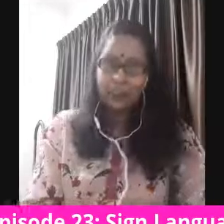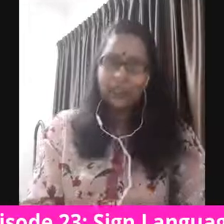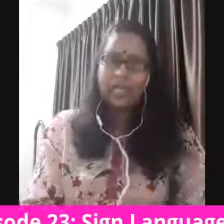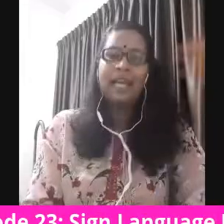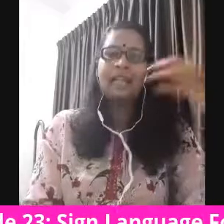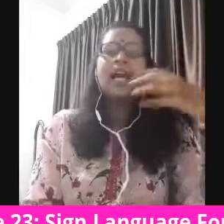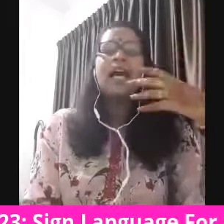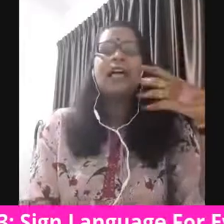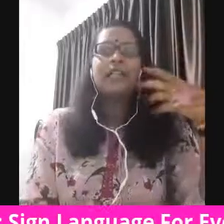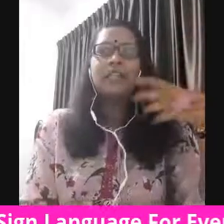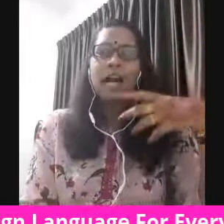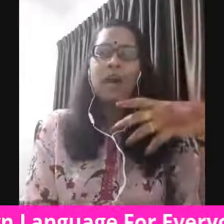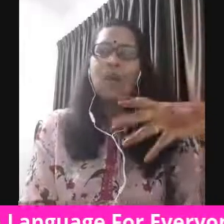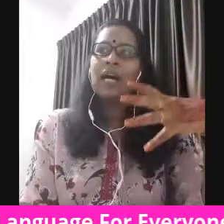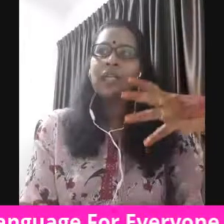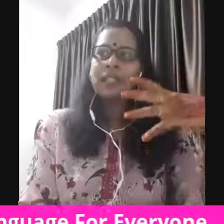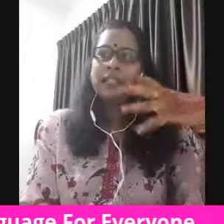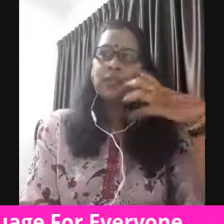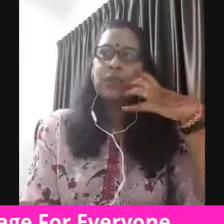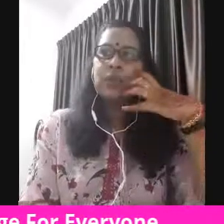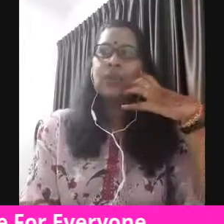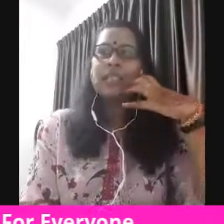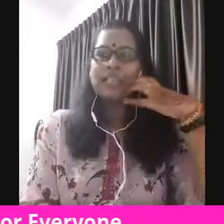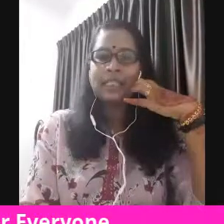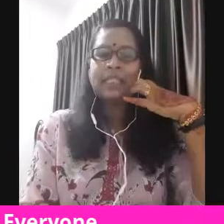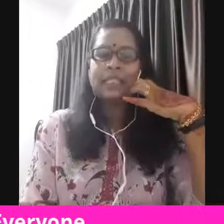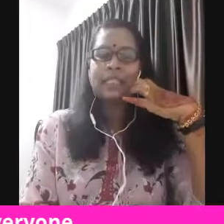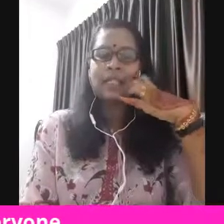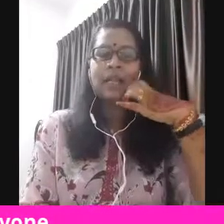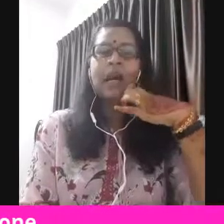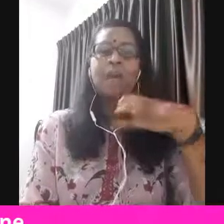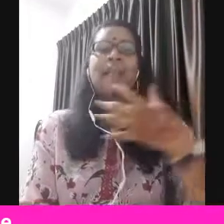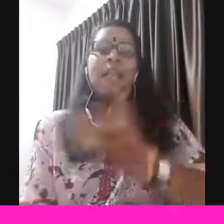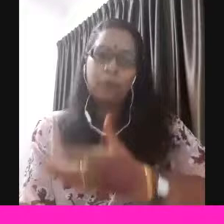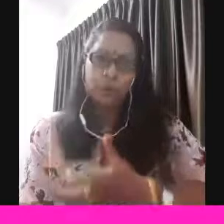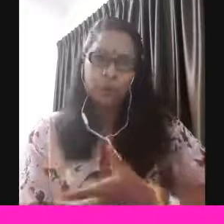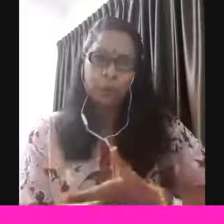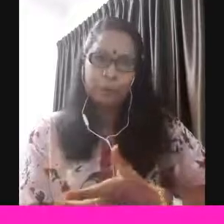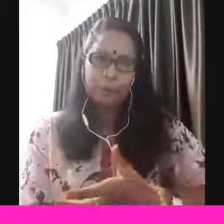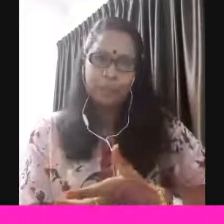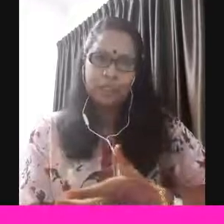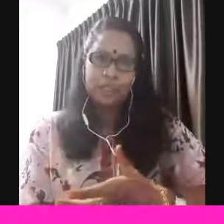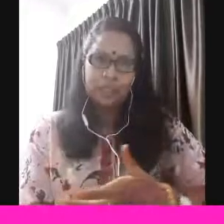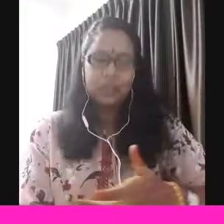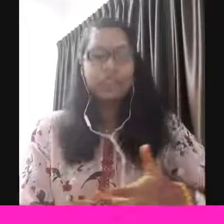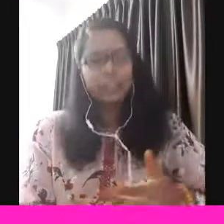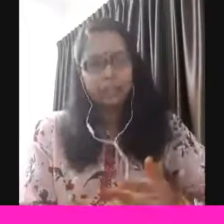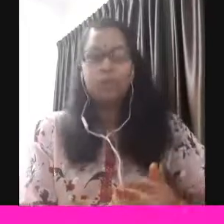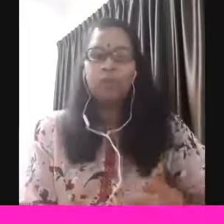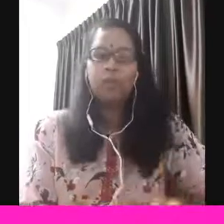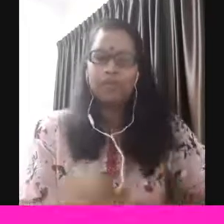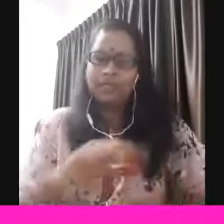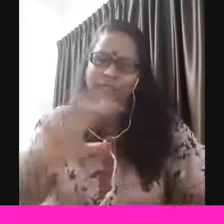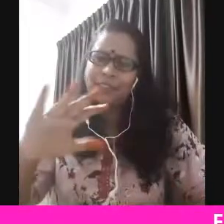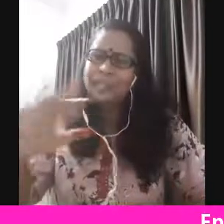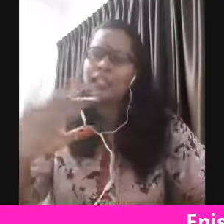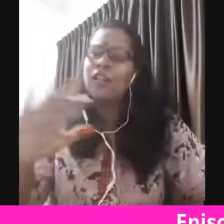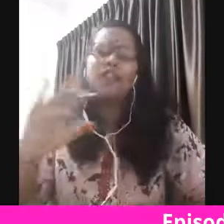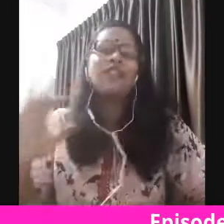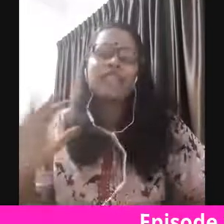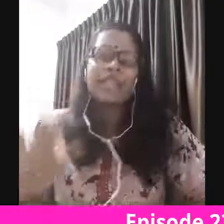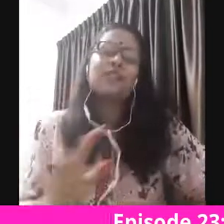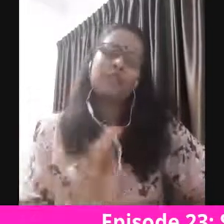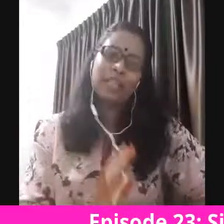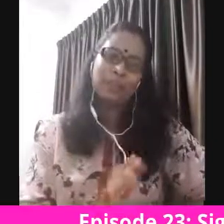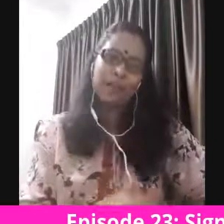they can go there, and now they can do their degrees in Maktab also. So they can go. There is a